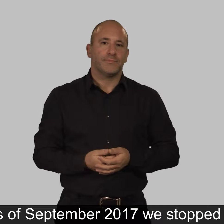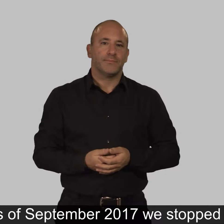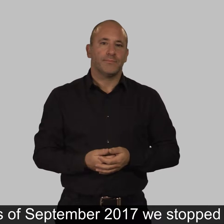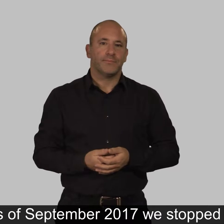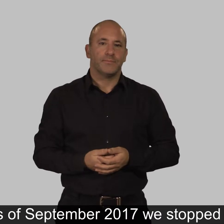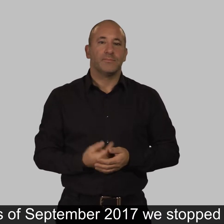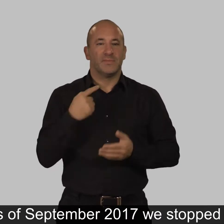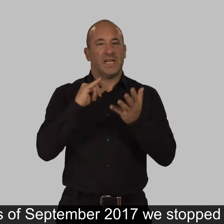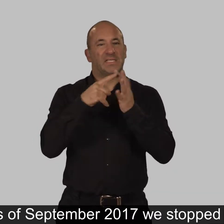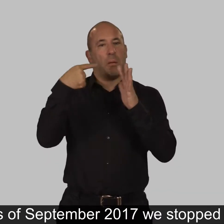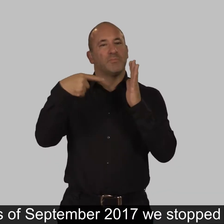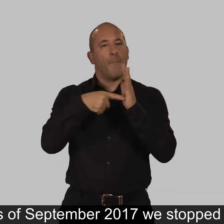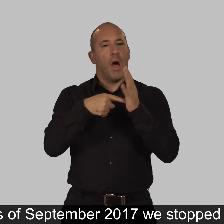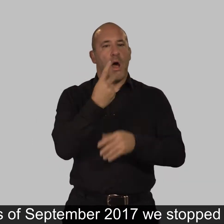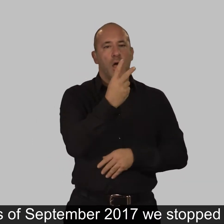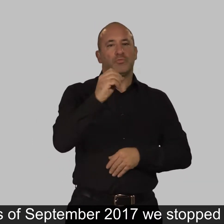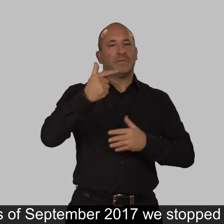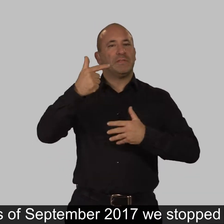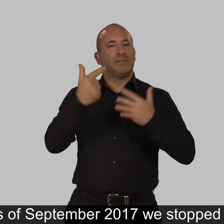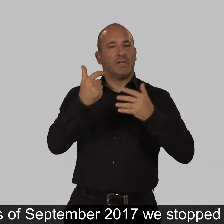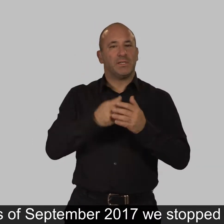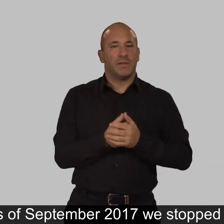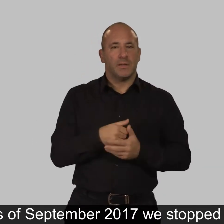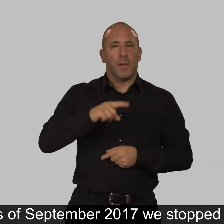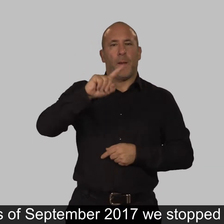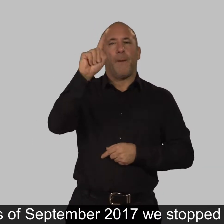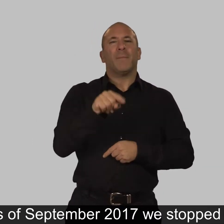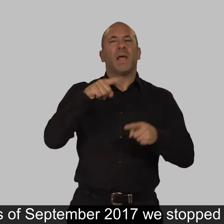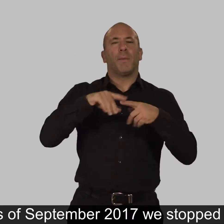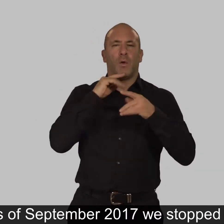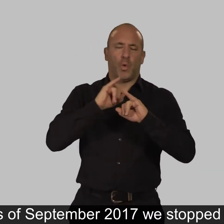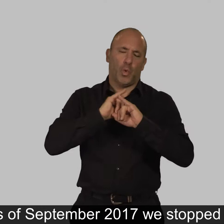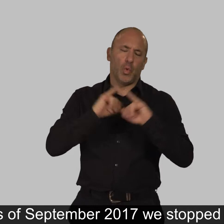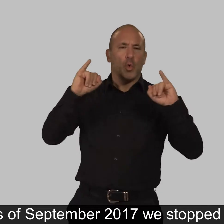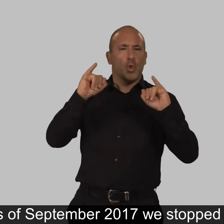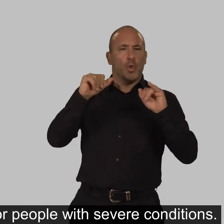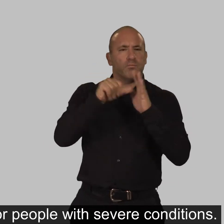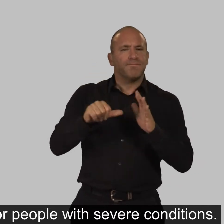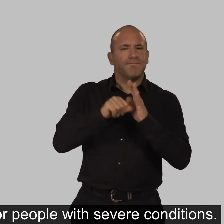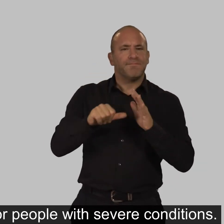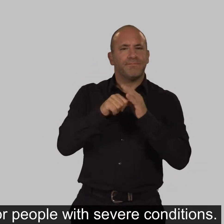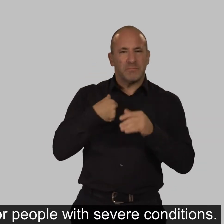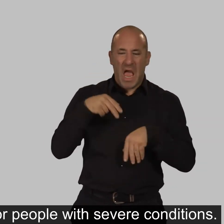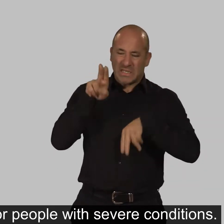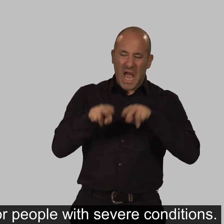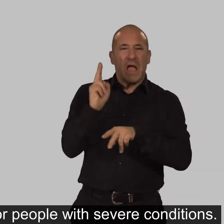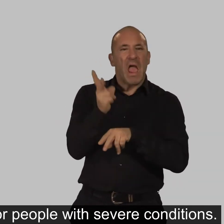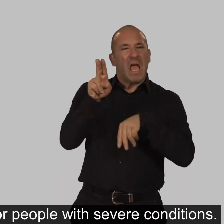As of September 2017, we stopped the reassessment for benefits for people with